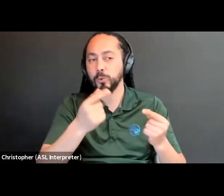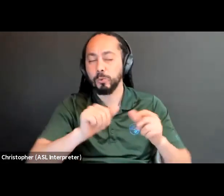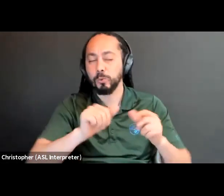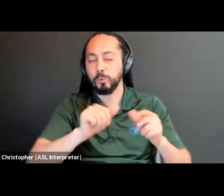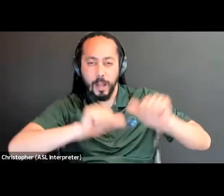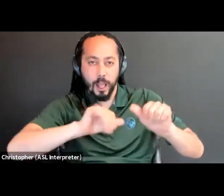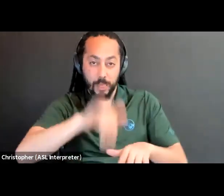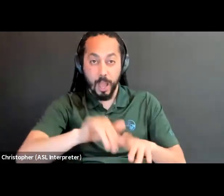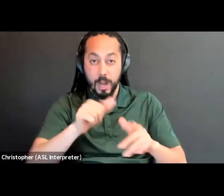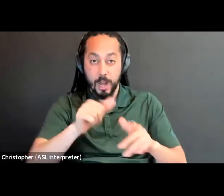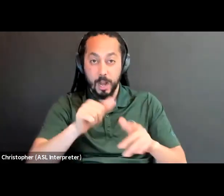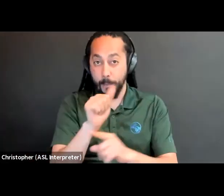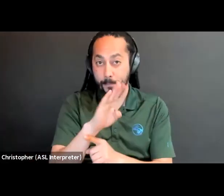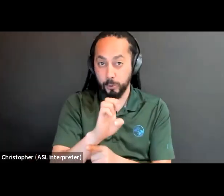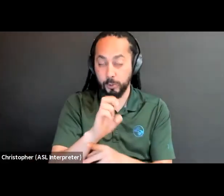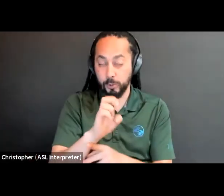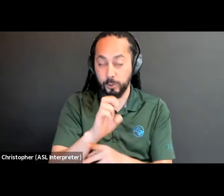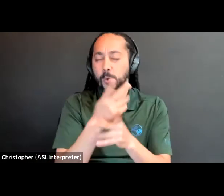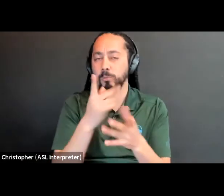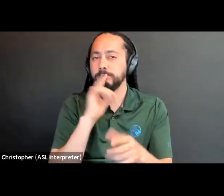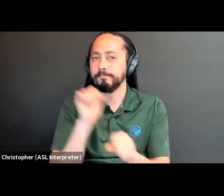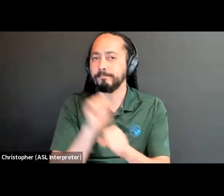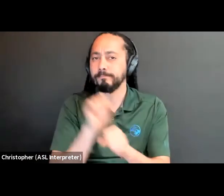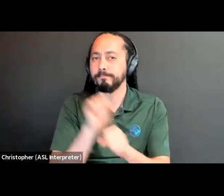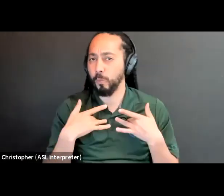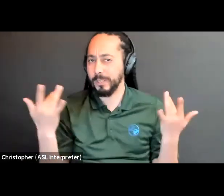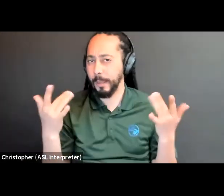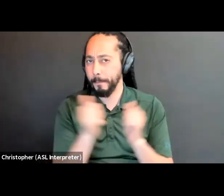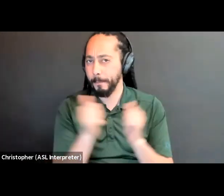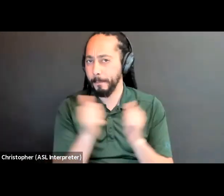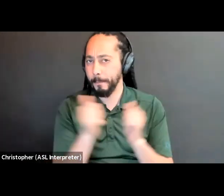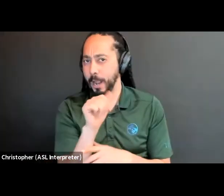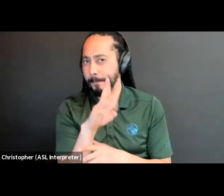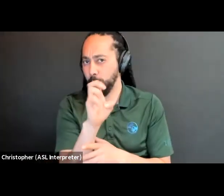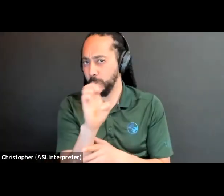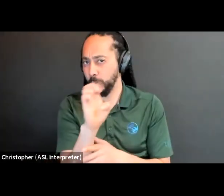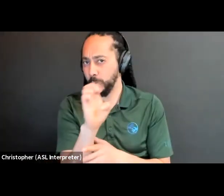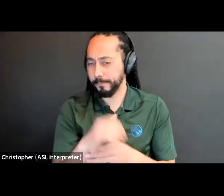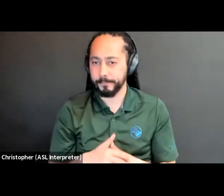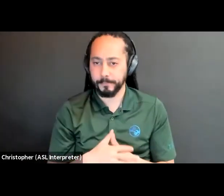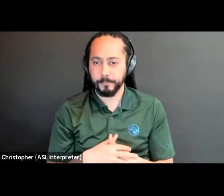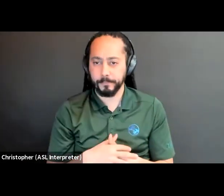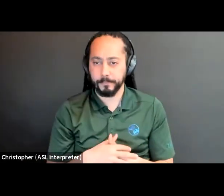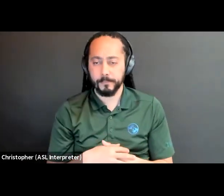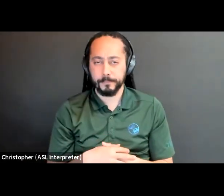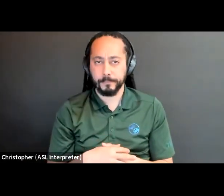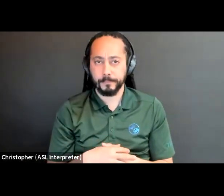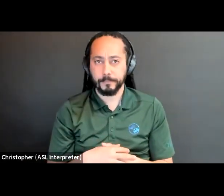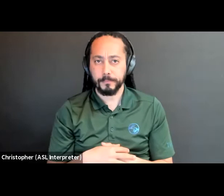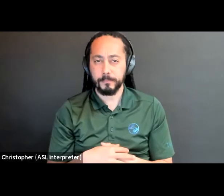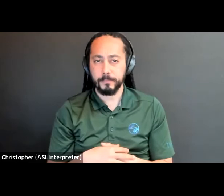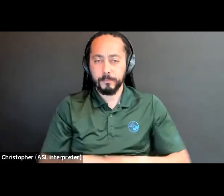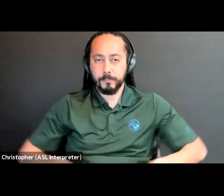out what is really going on there. Even though, however, you know the full range of